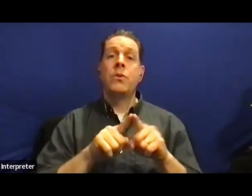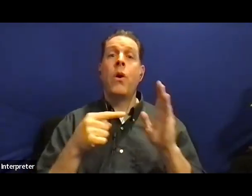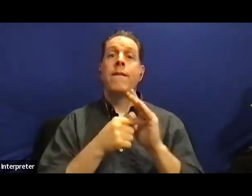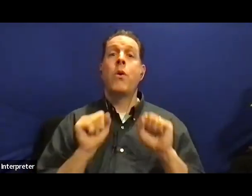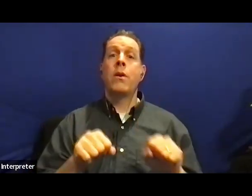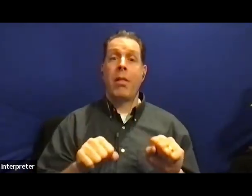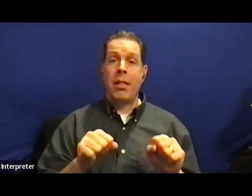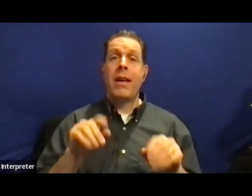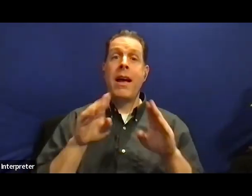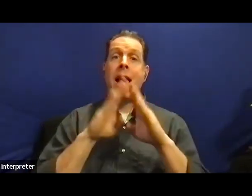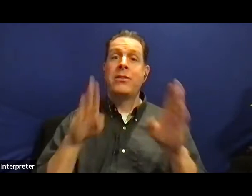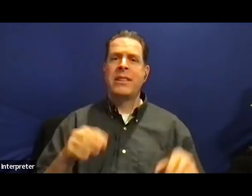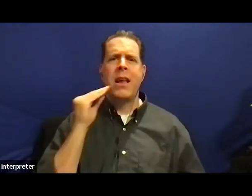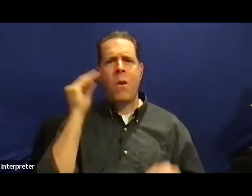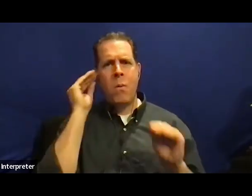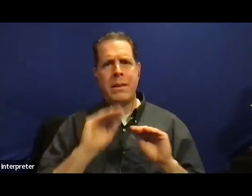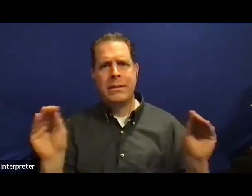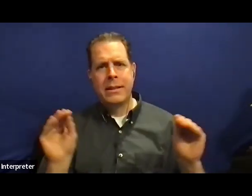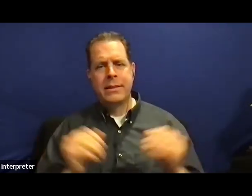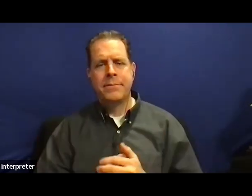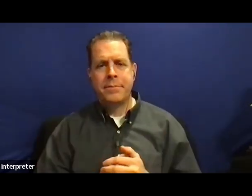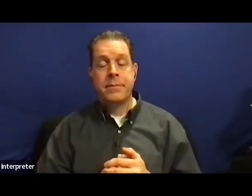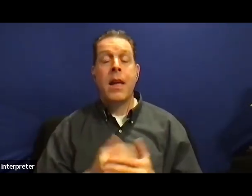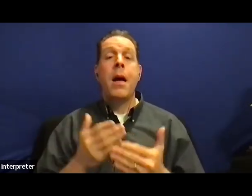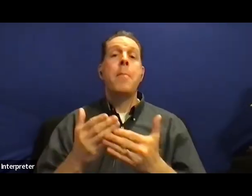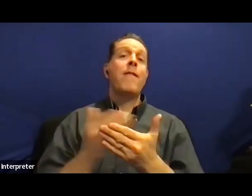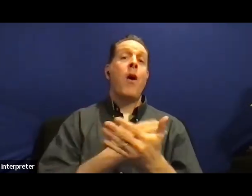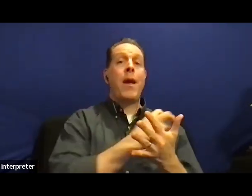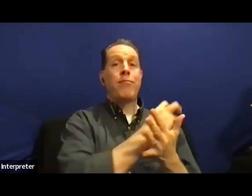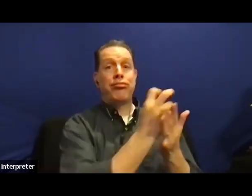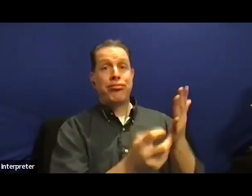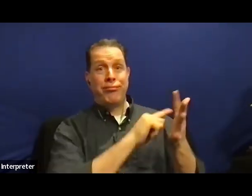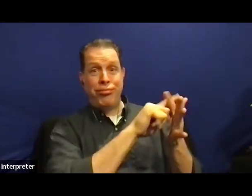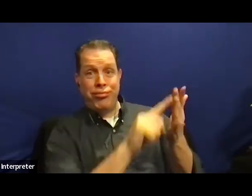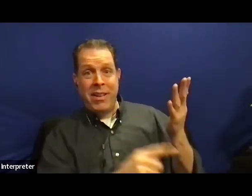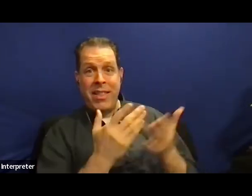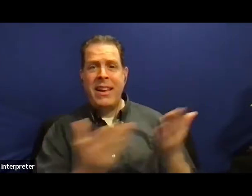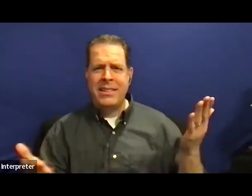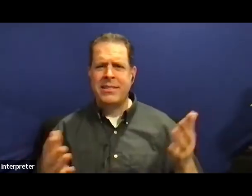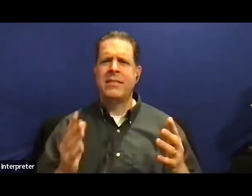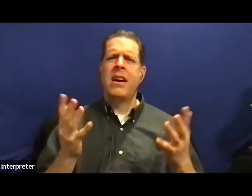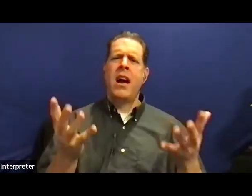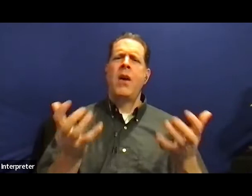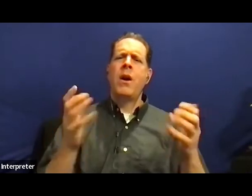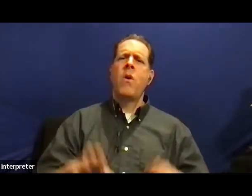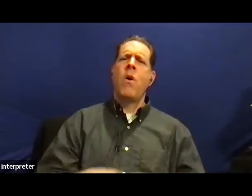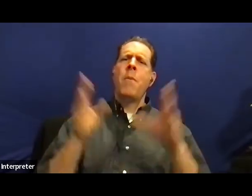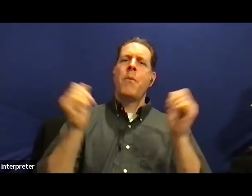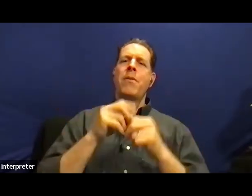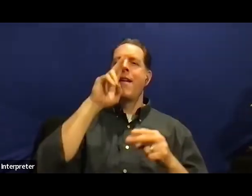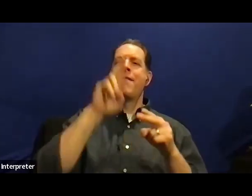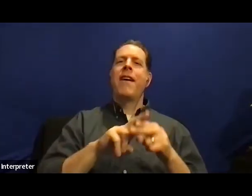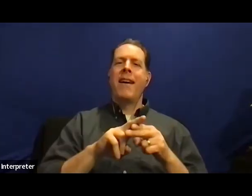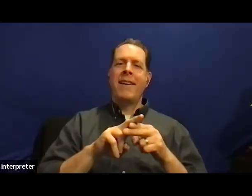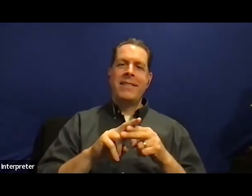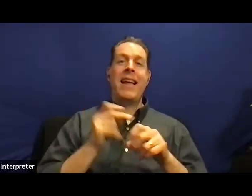and homelessness. But before we dive into these weighty topics, I want to open with a fun annual